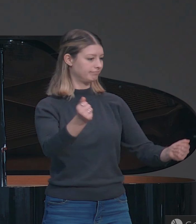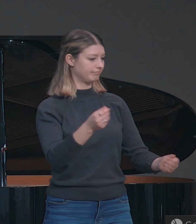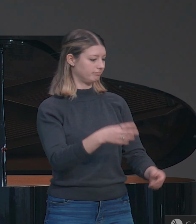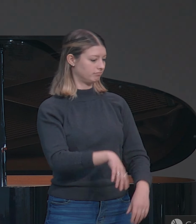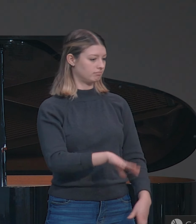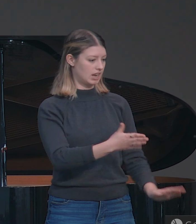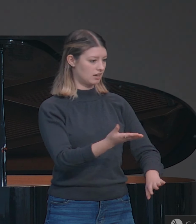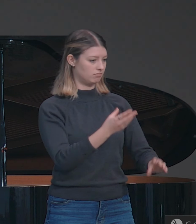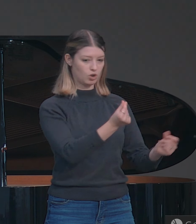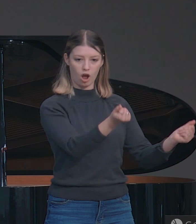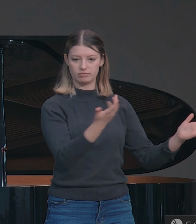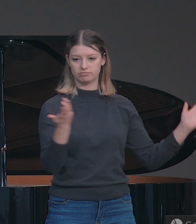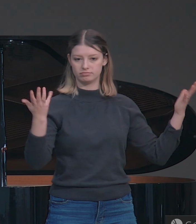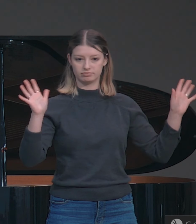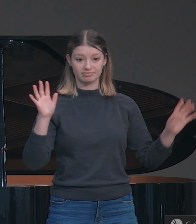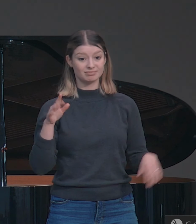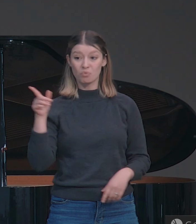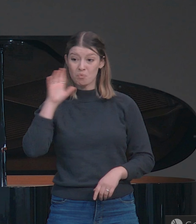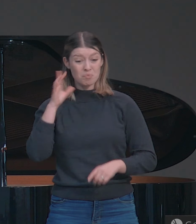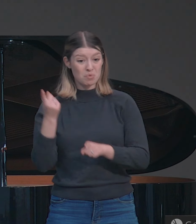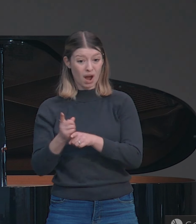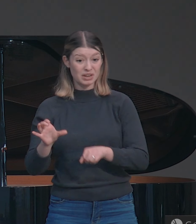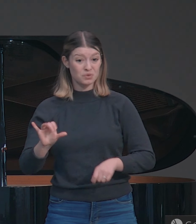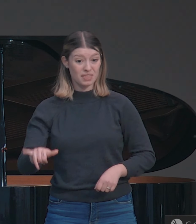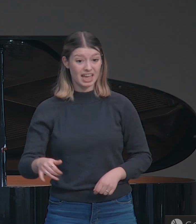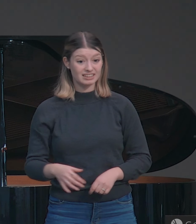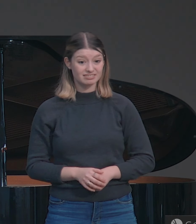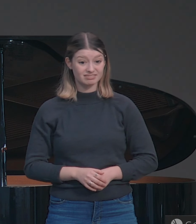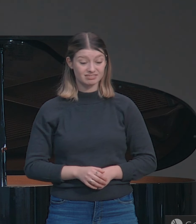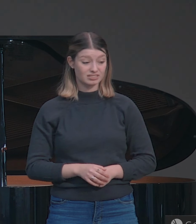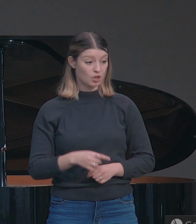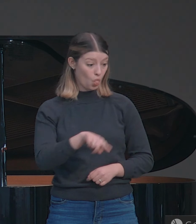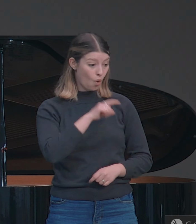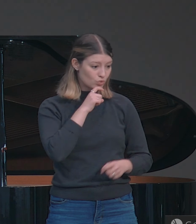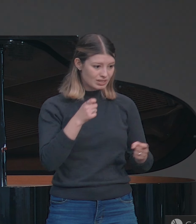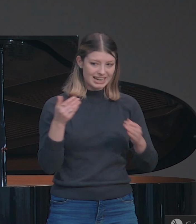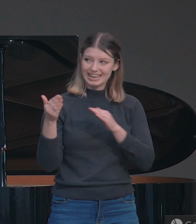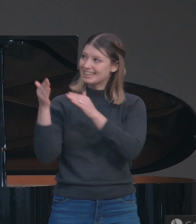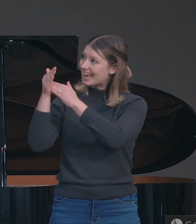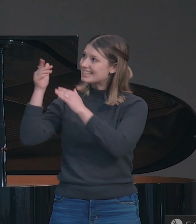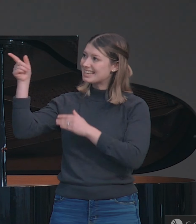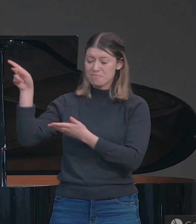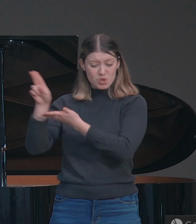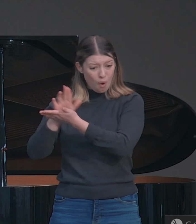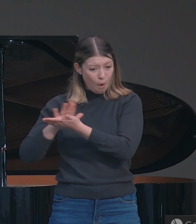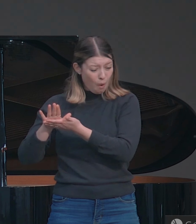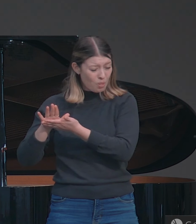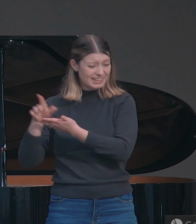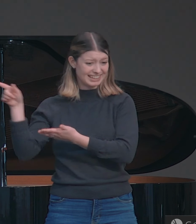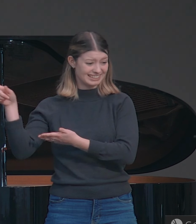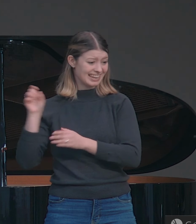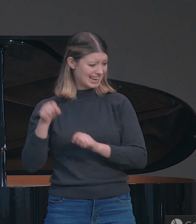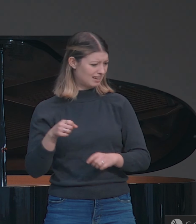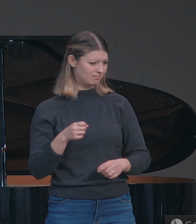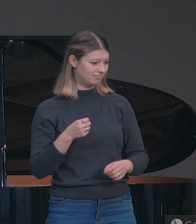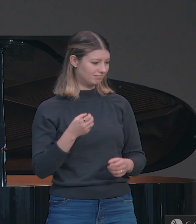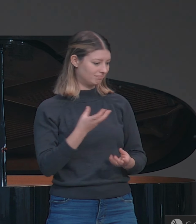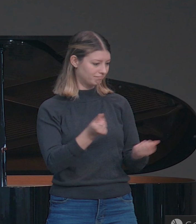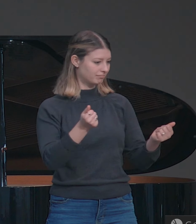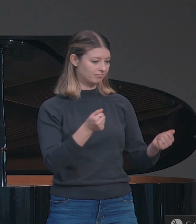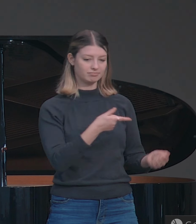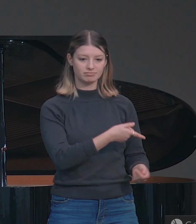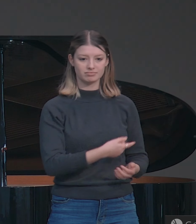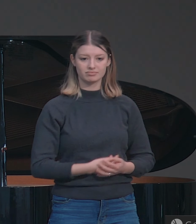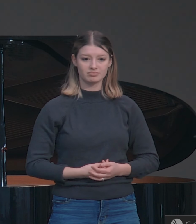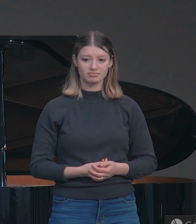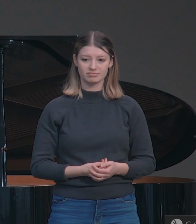exterminating all who sin against him. He is pure and holy. And yet, many of